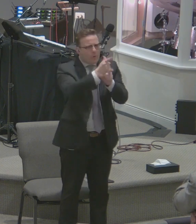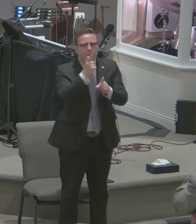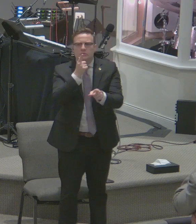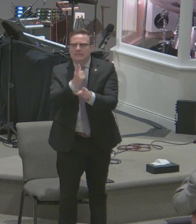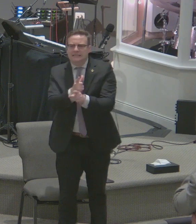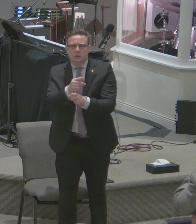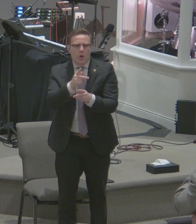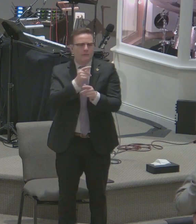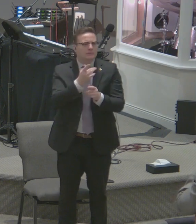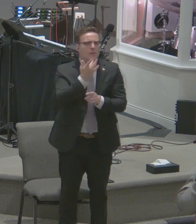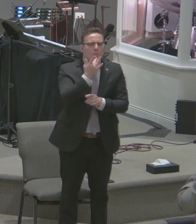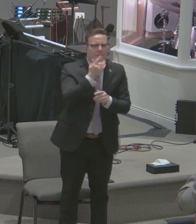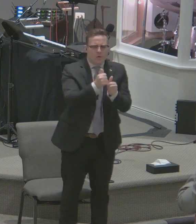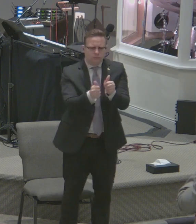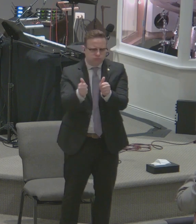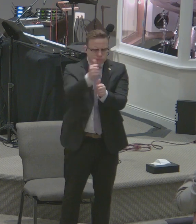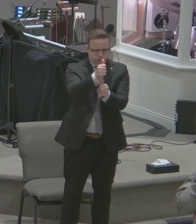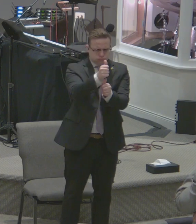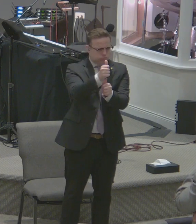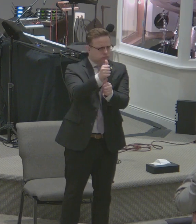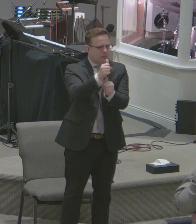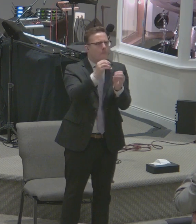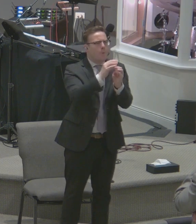and prefer them one over the other.